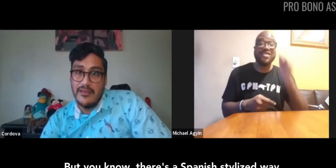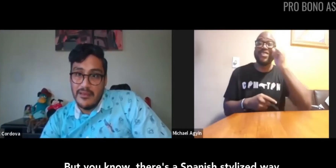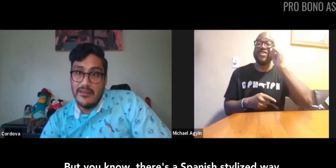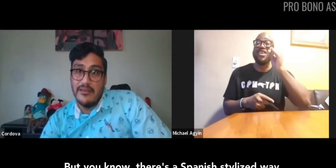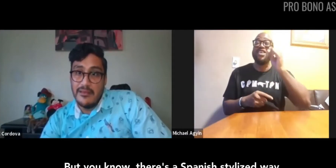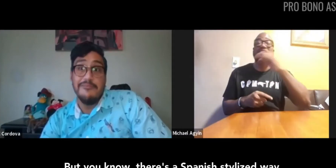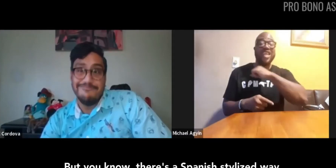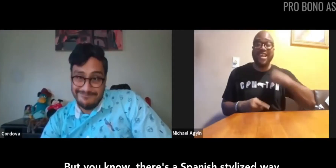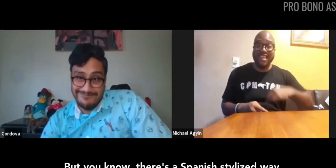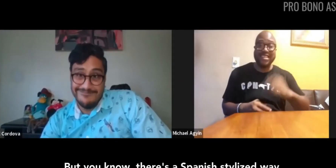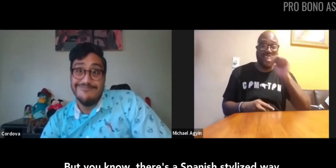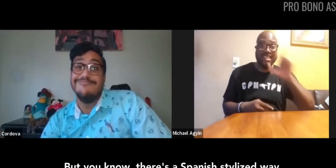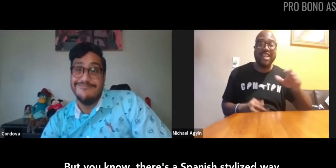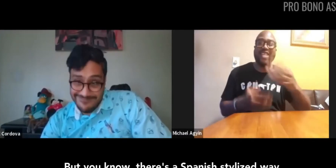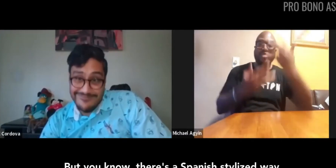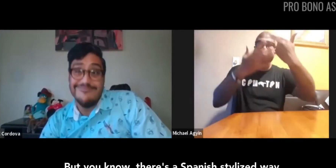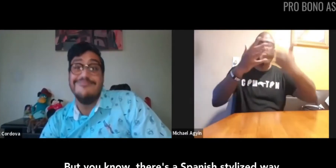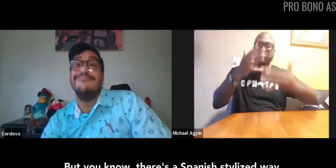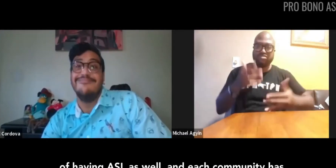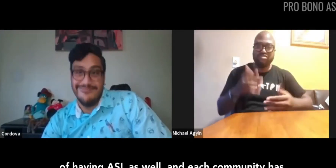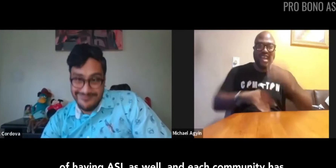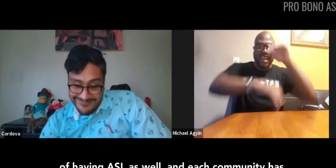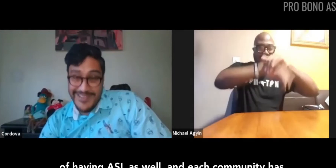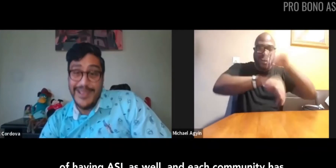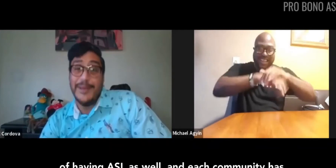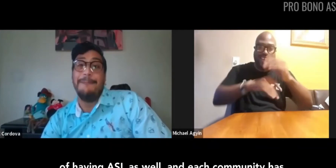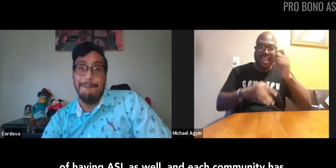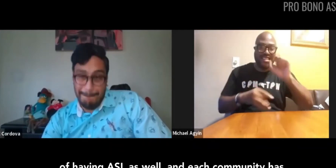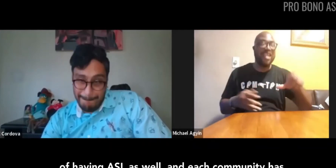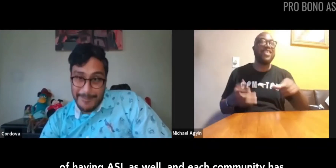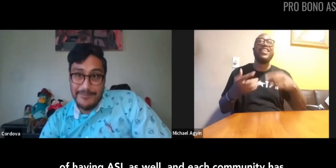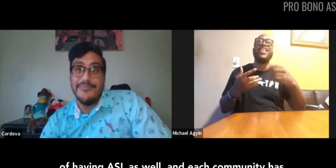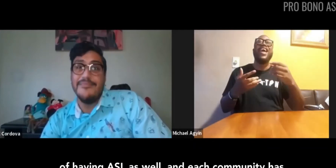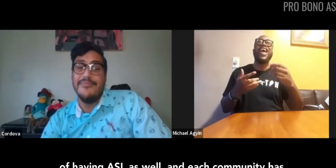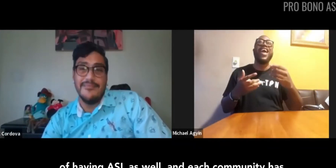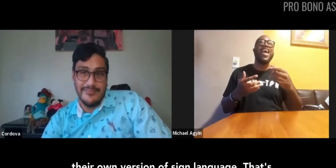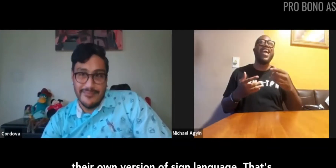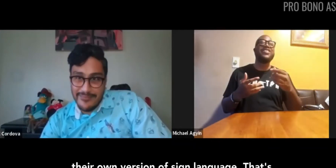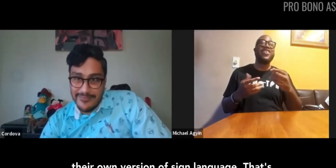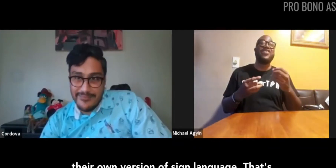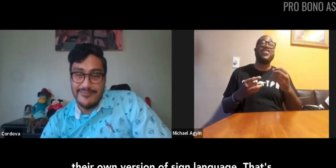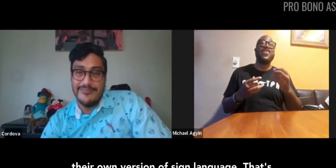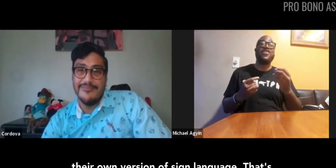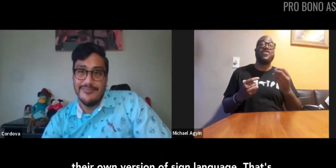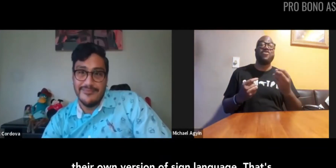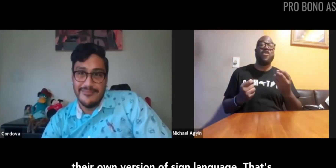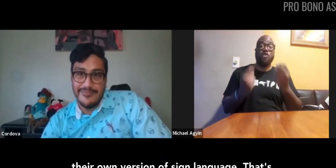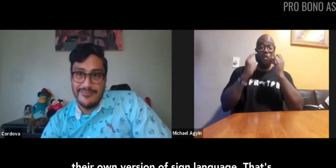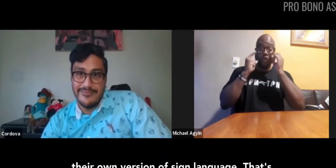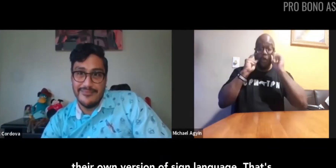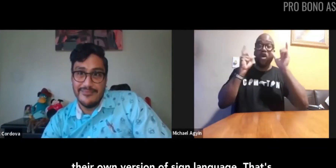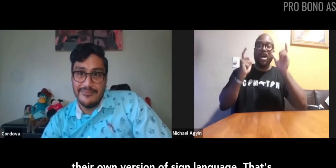But there's a Spanish stylized way of having ASL as well. And each community has their own version of sign